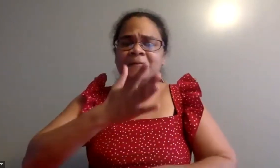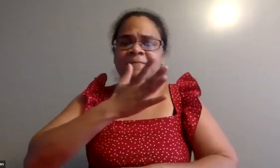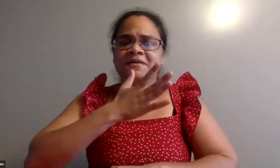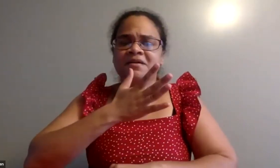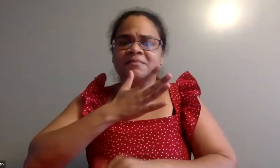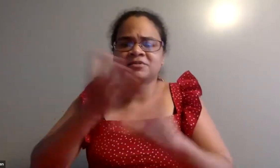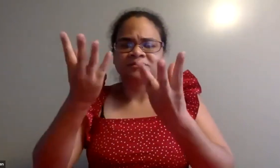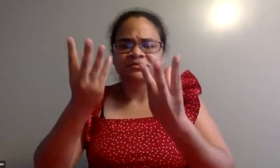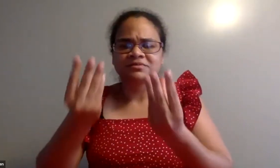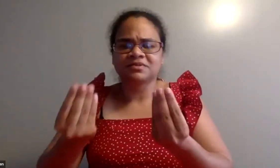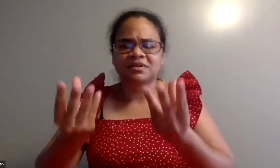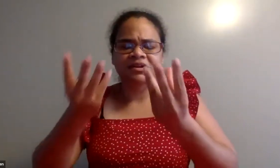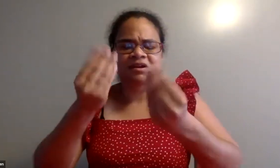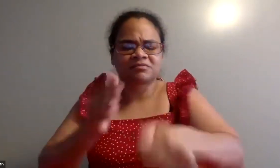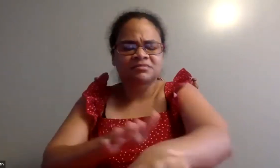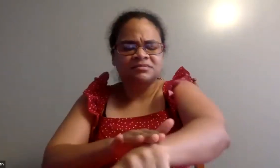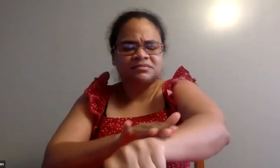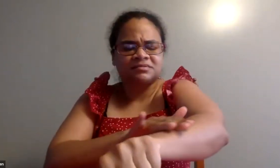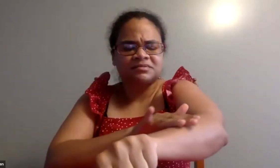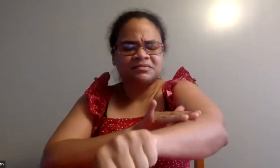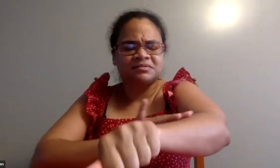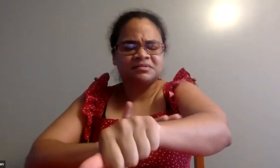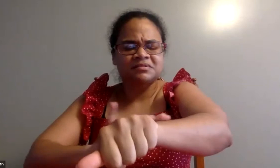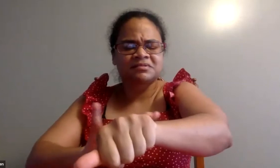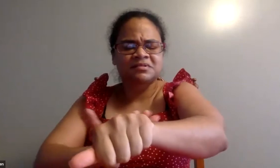remember the perfume my mom applied